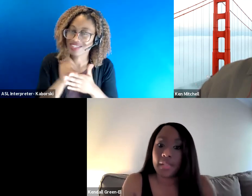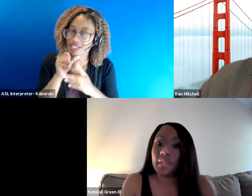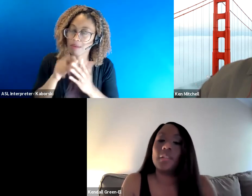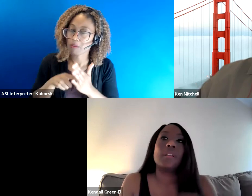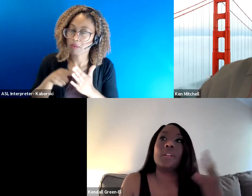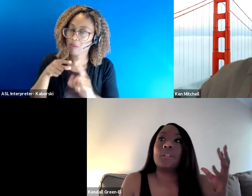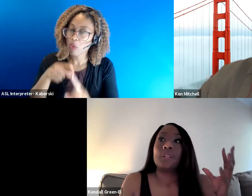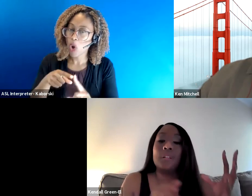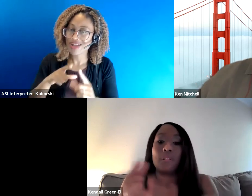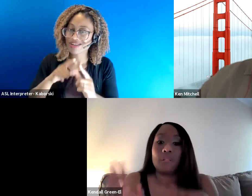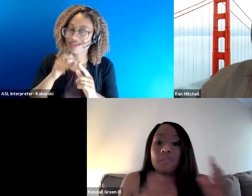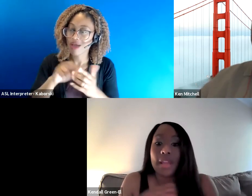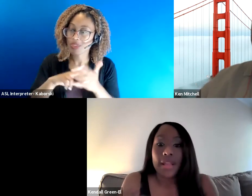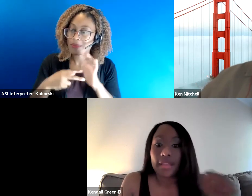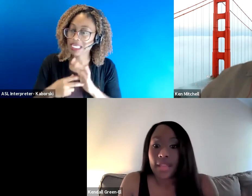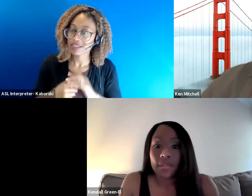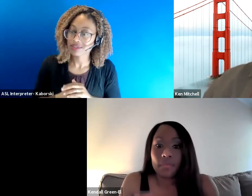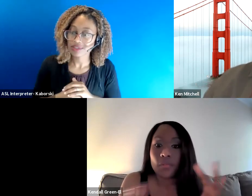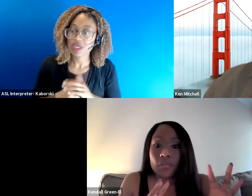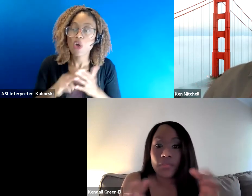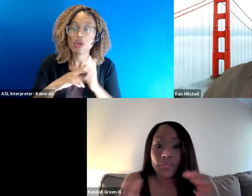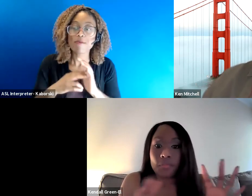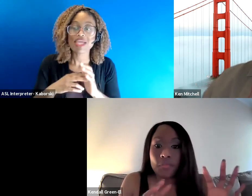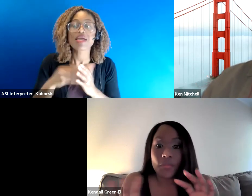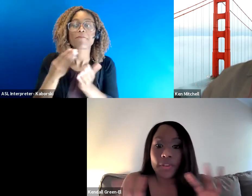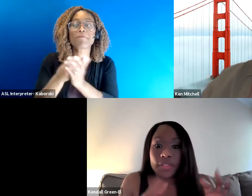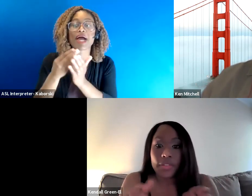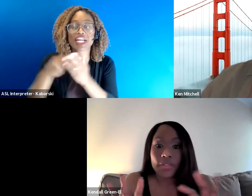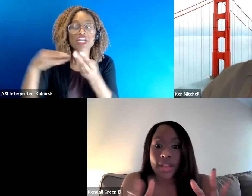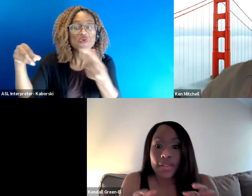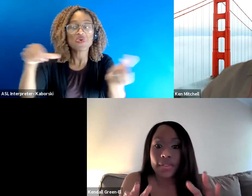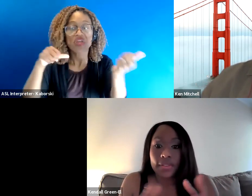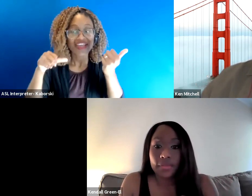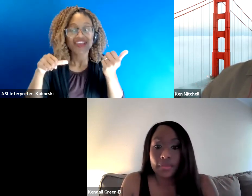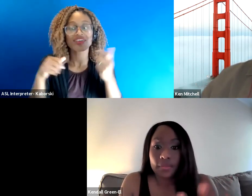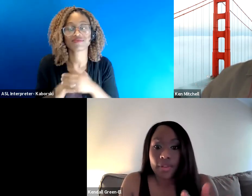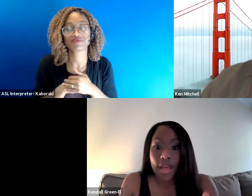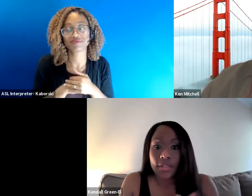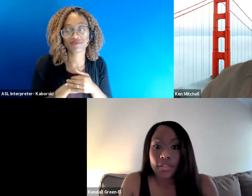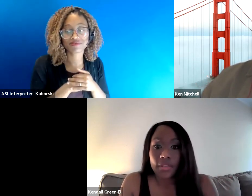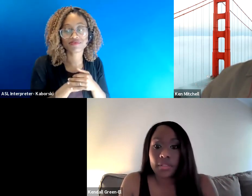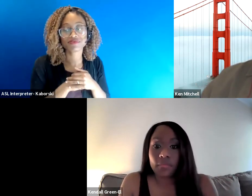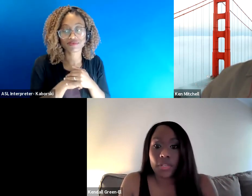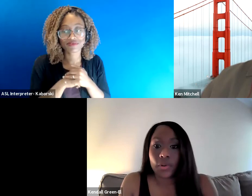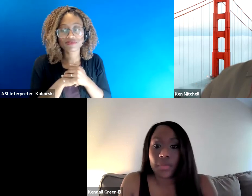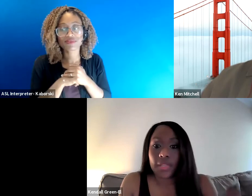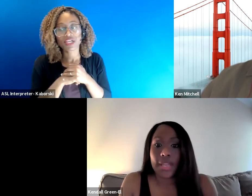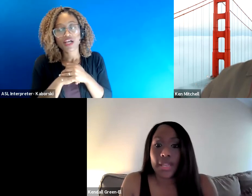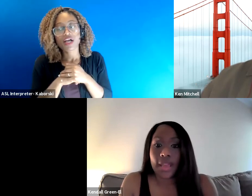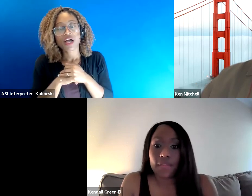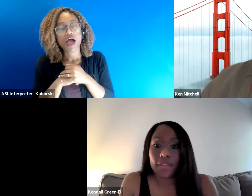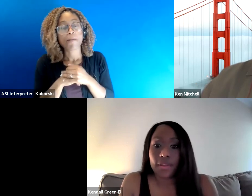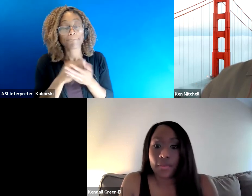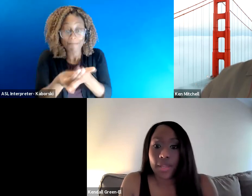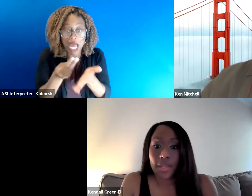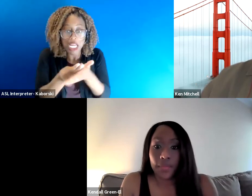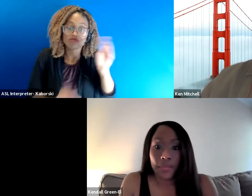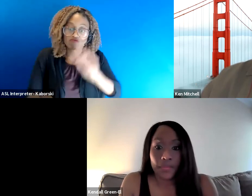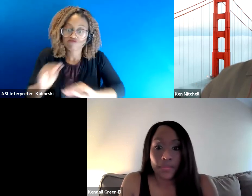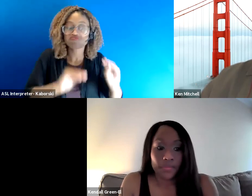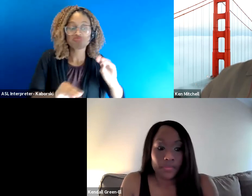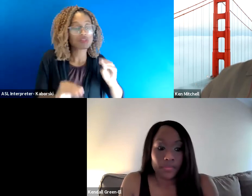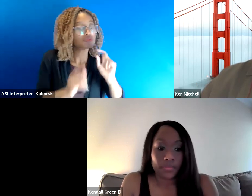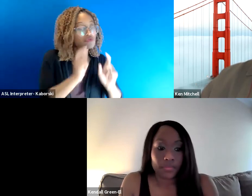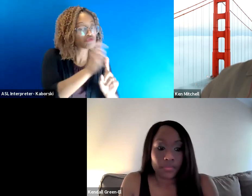We mean reallocate, move funds around, we don't mean take everything away.